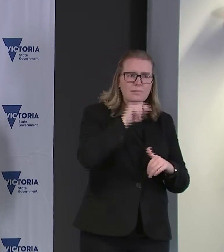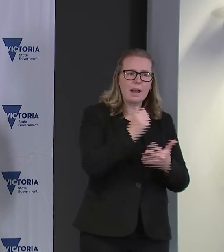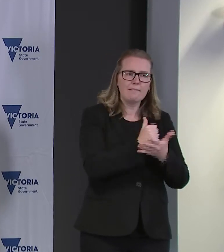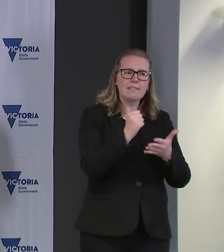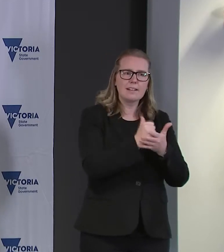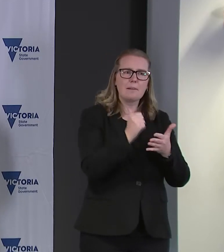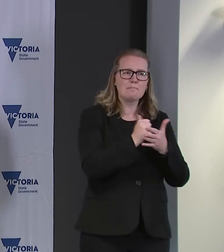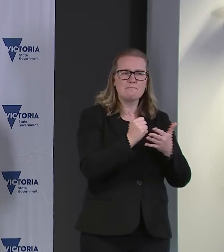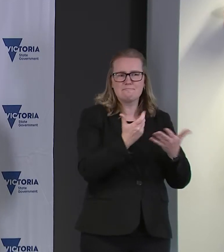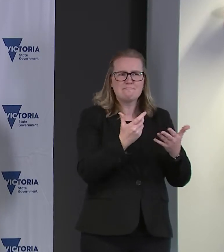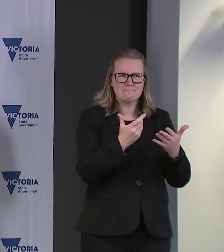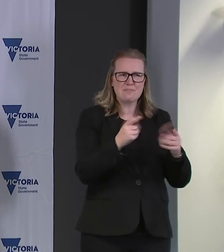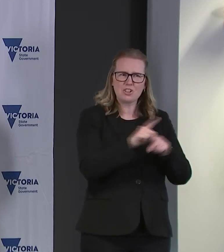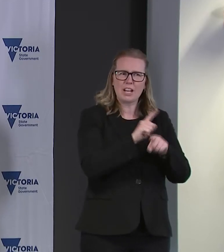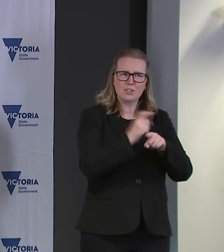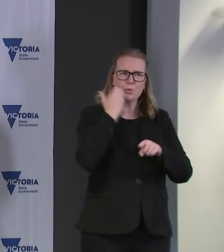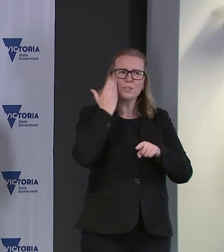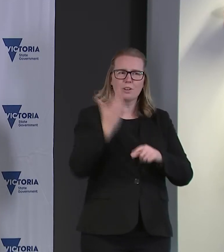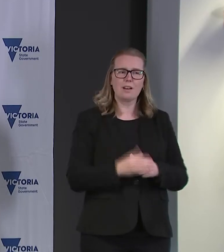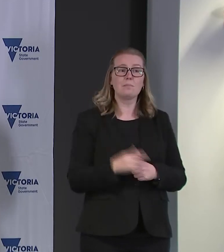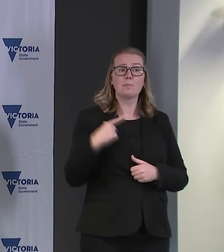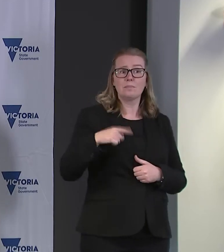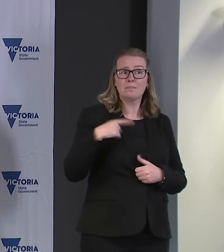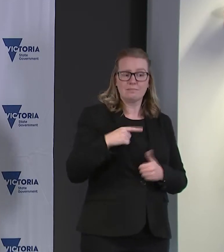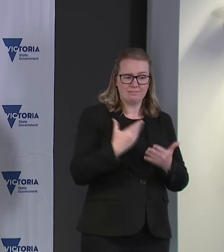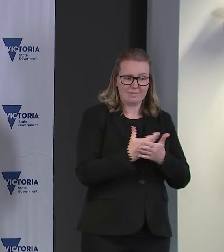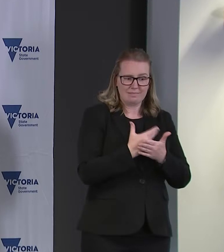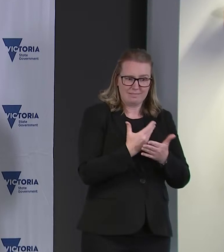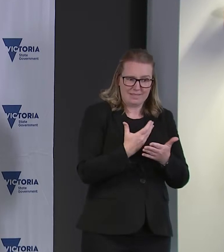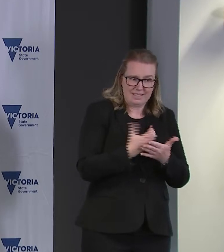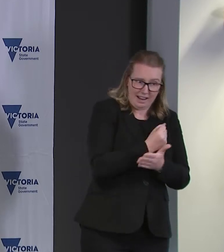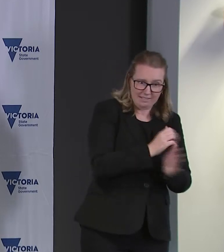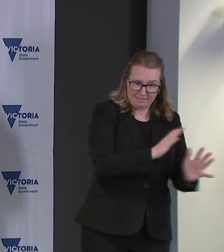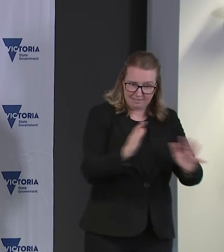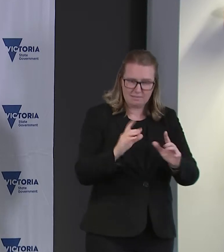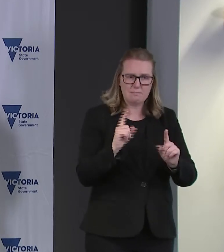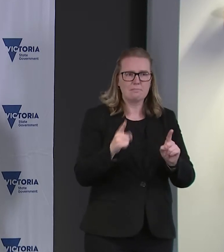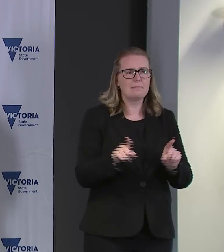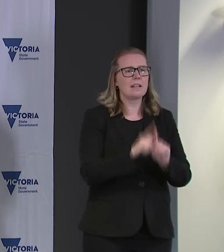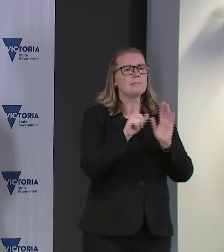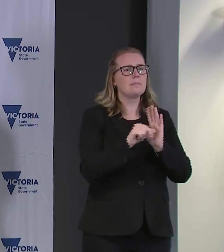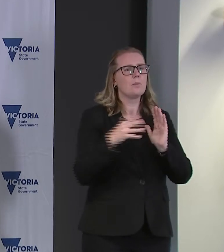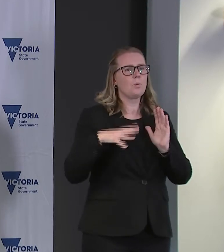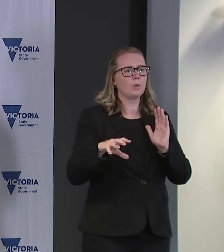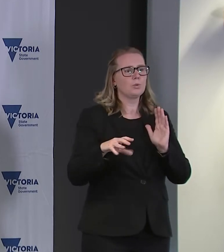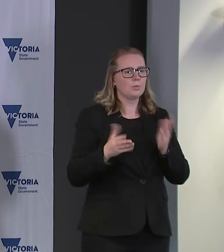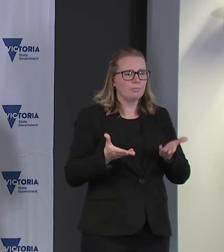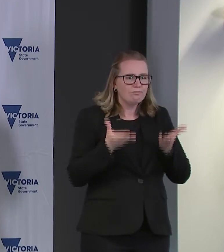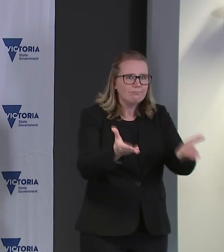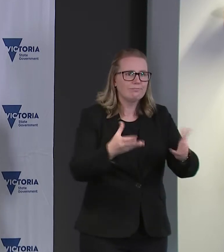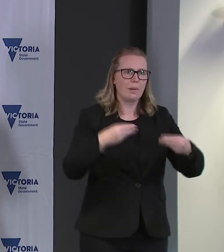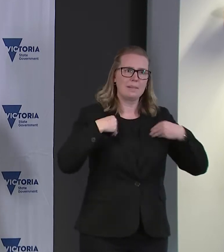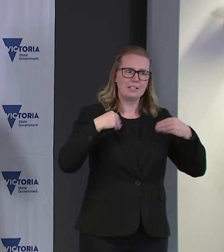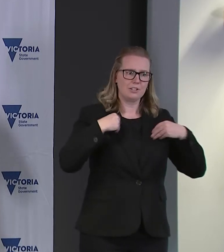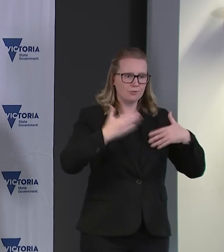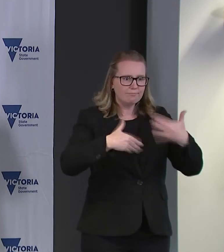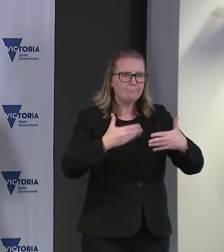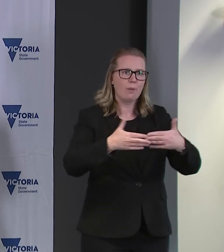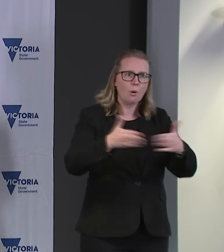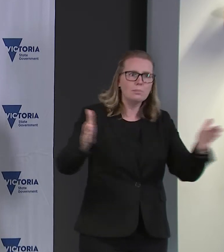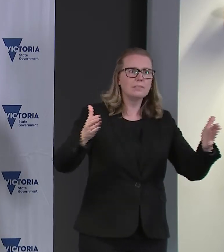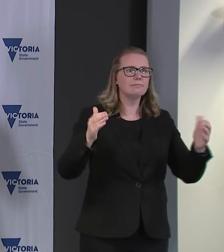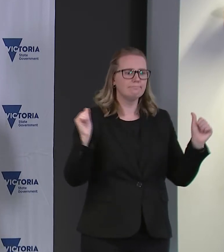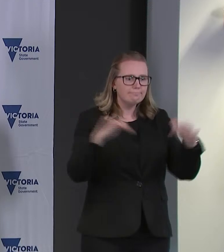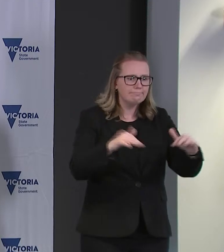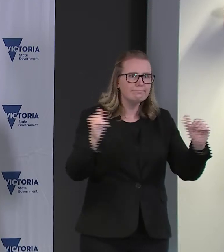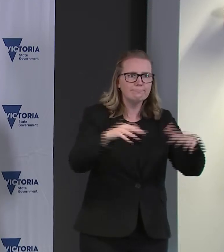to keep people safe, but to, when we can, support businesses. And I'm sure we'd be up for any constructive conversations with